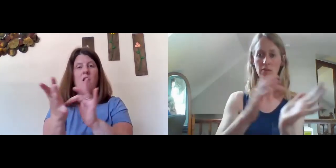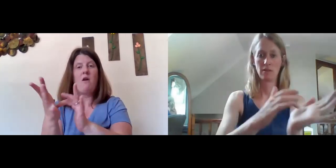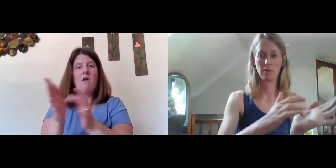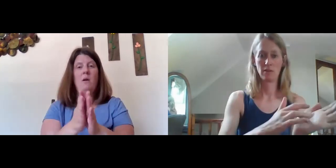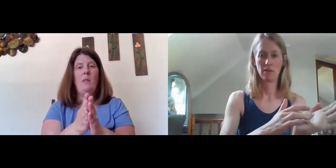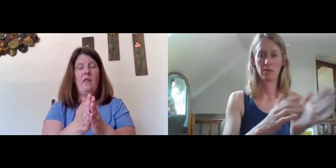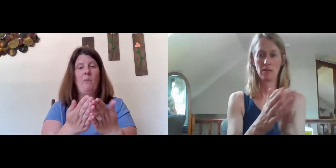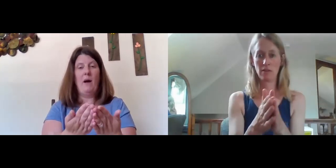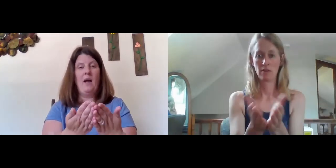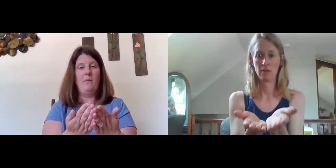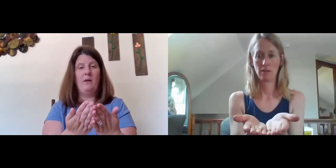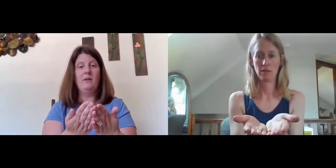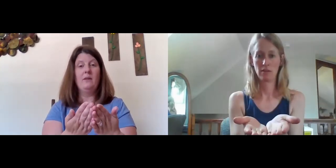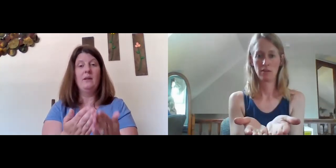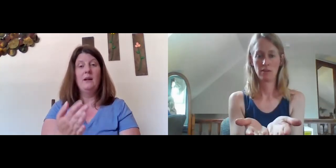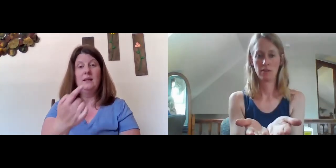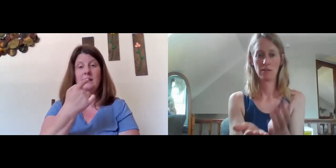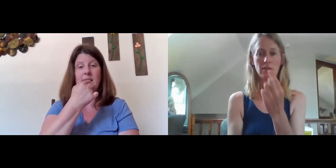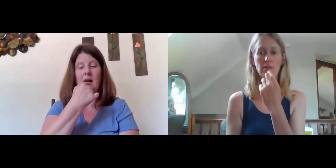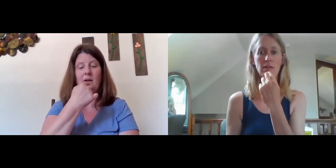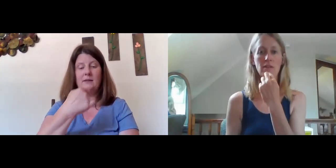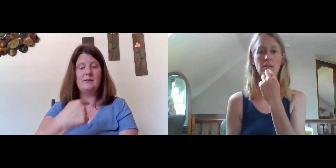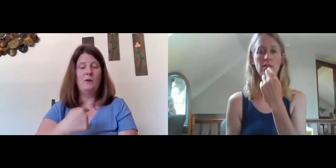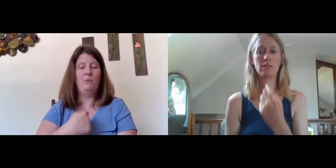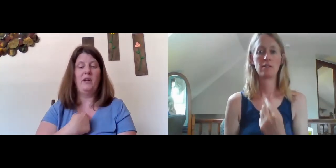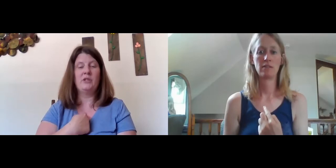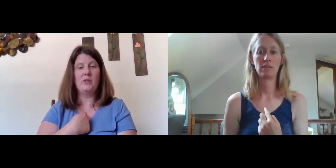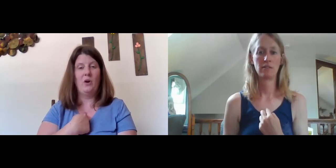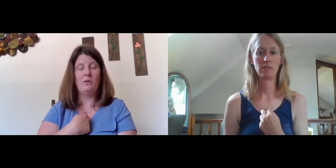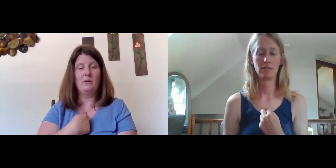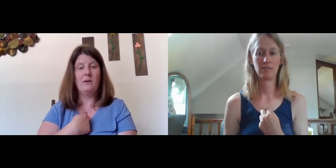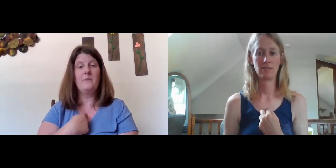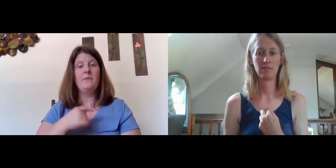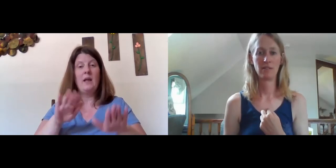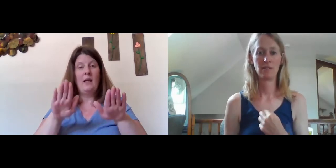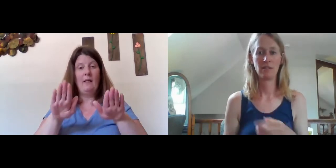For the Bible tells me so.